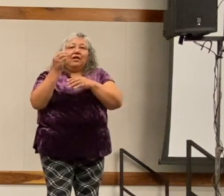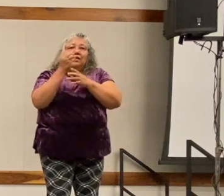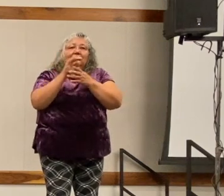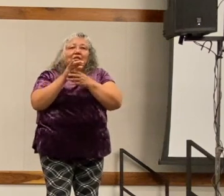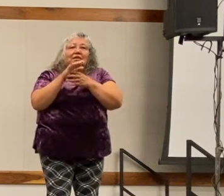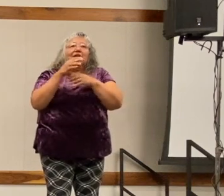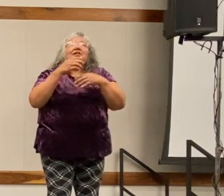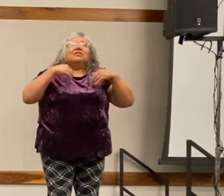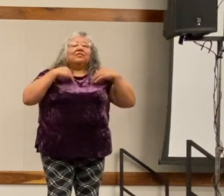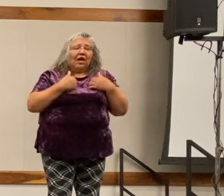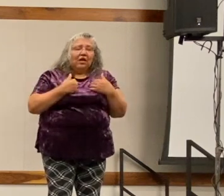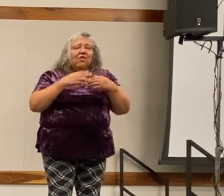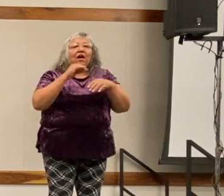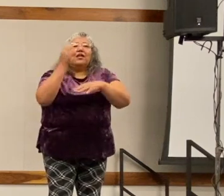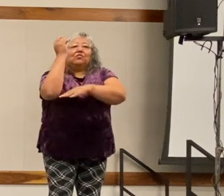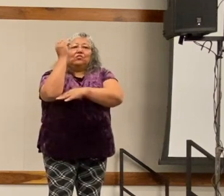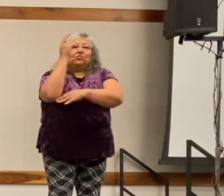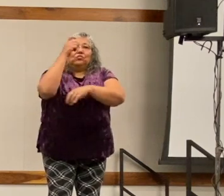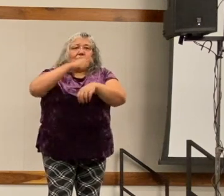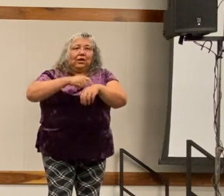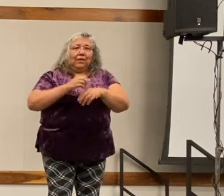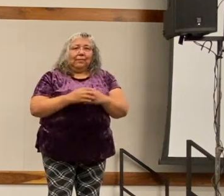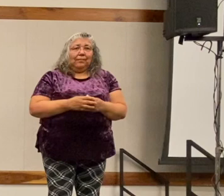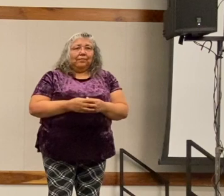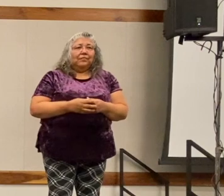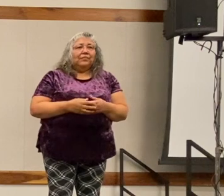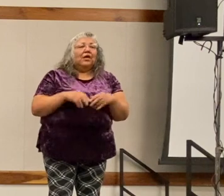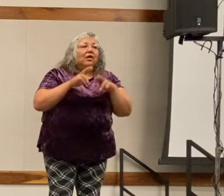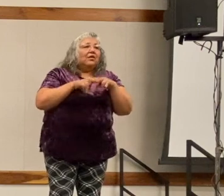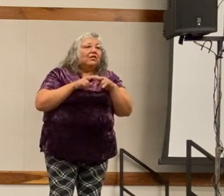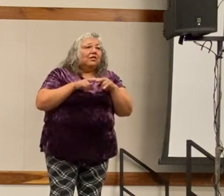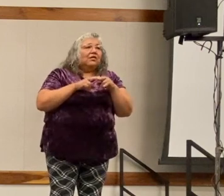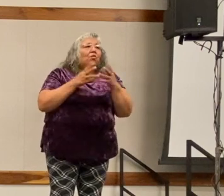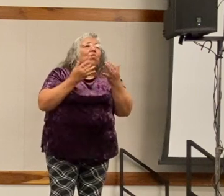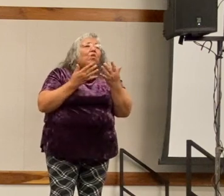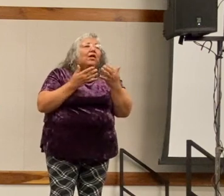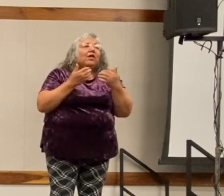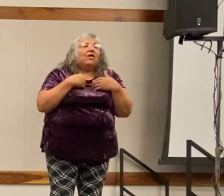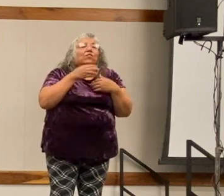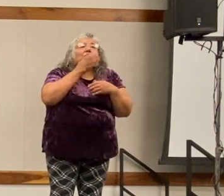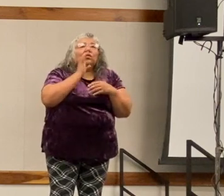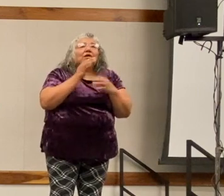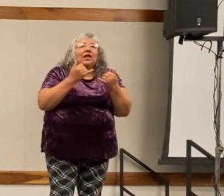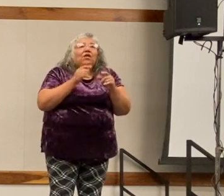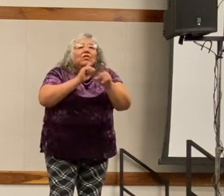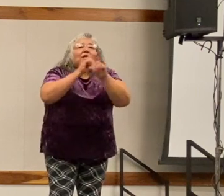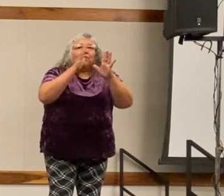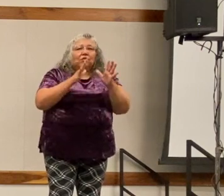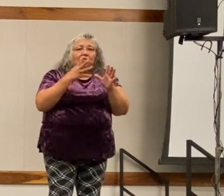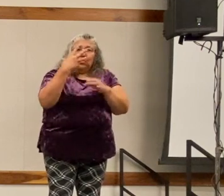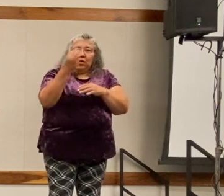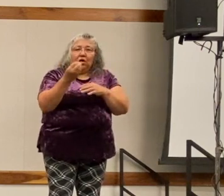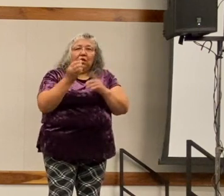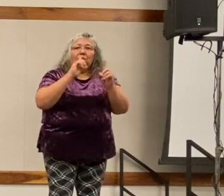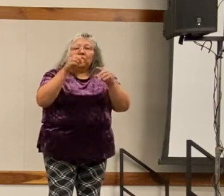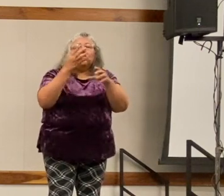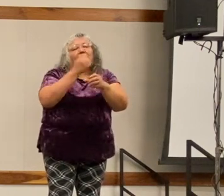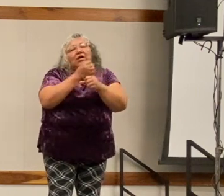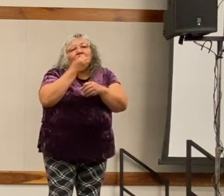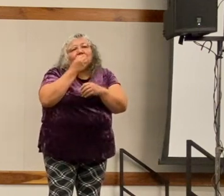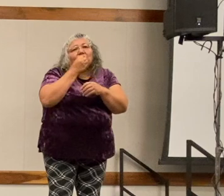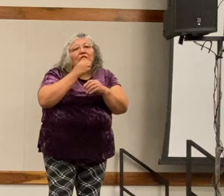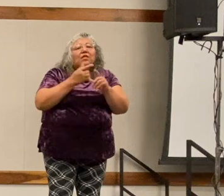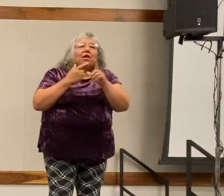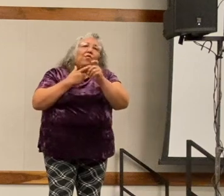so he's sitting here and he's just waiting to get a drink. Now his disciples are gone and they went to go get him some food. They